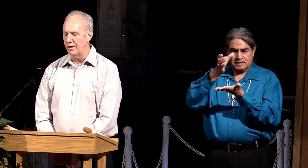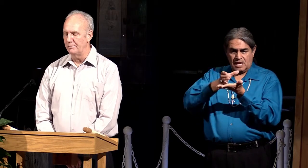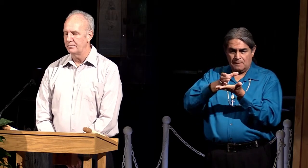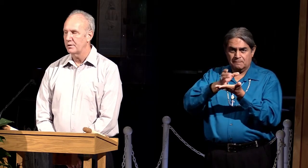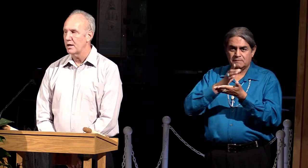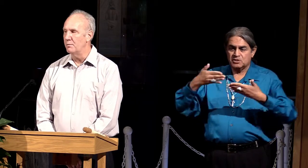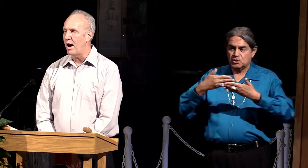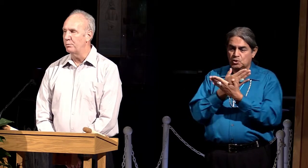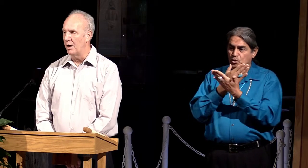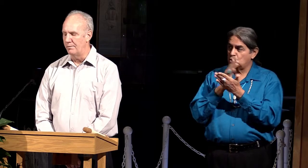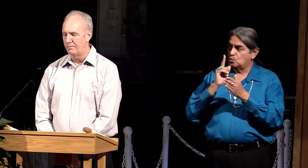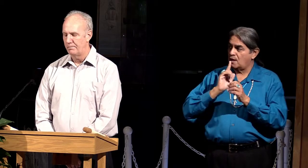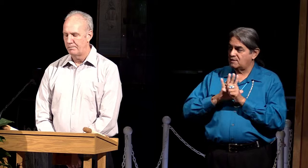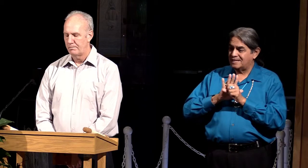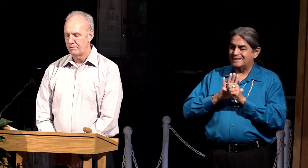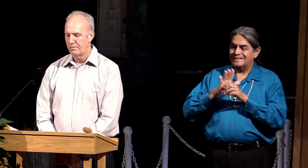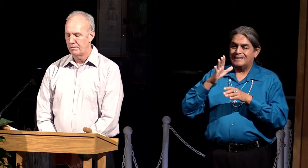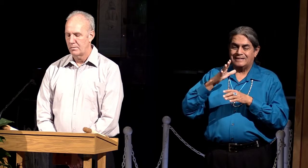new covenant in my blood.